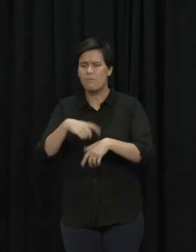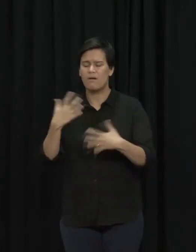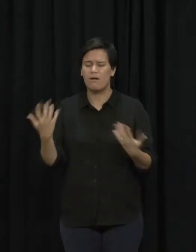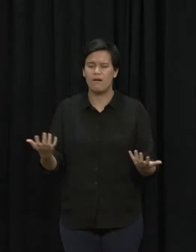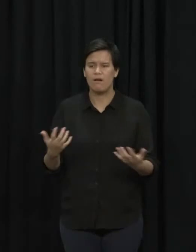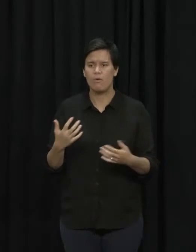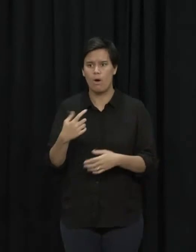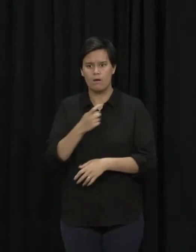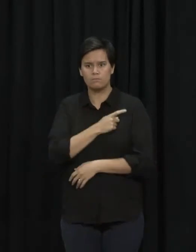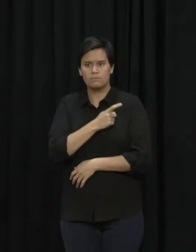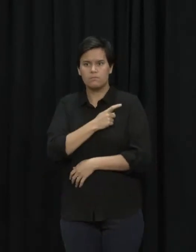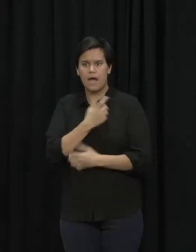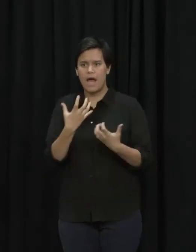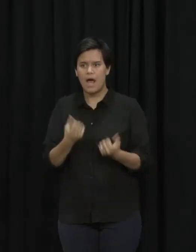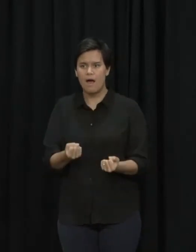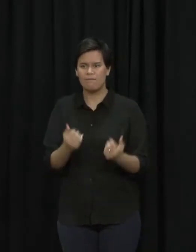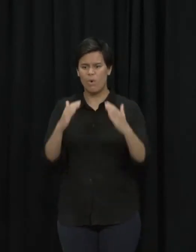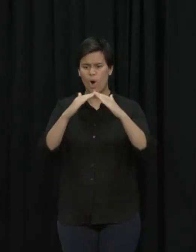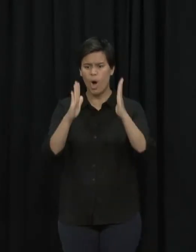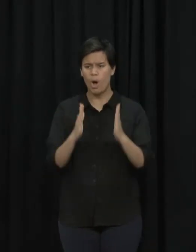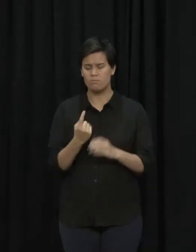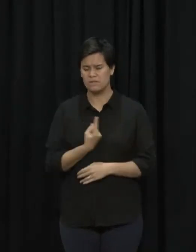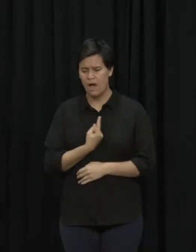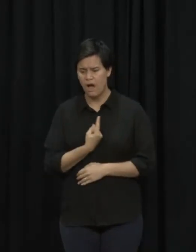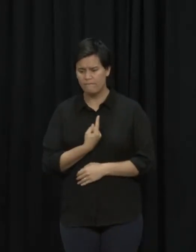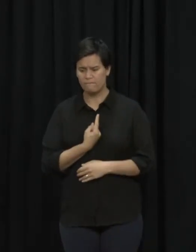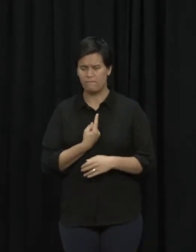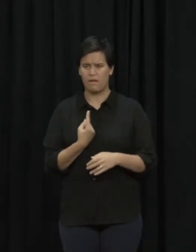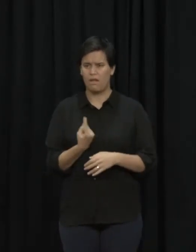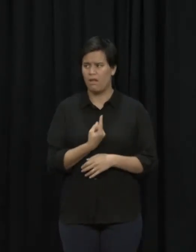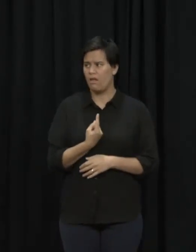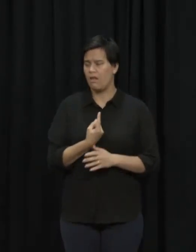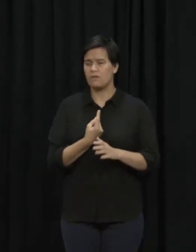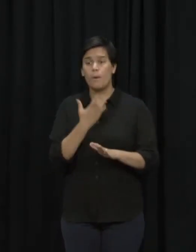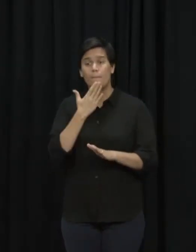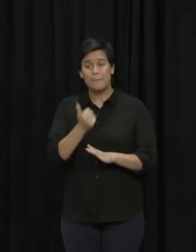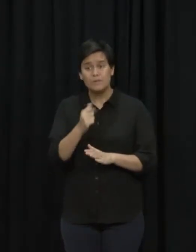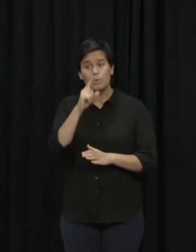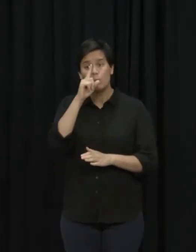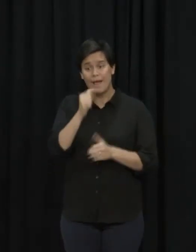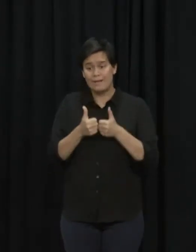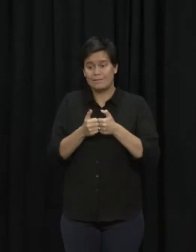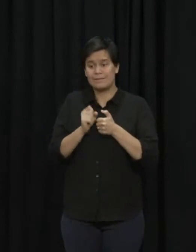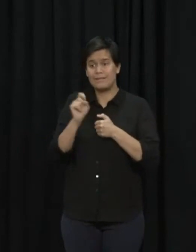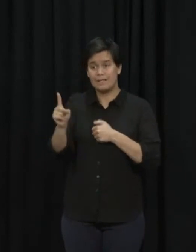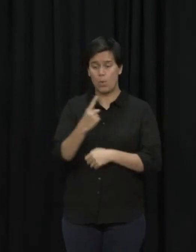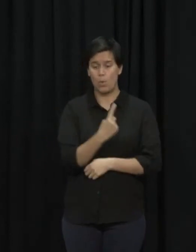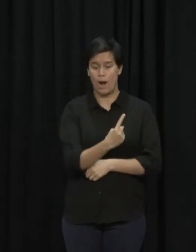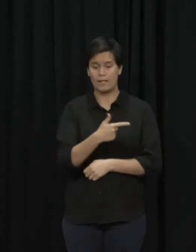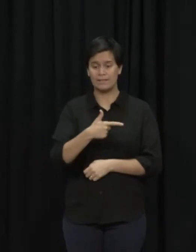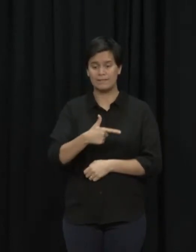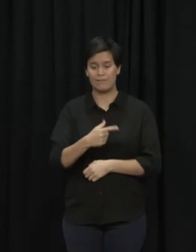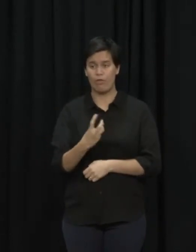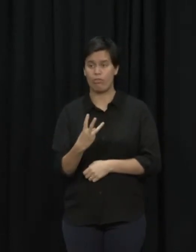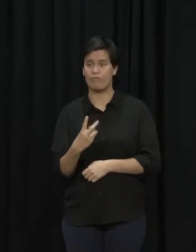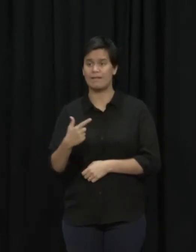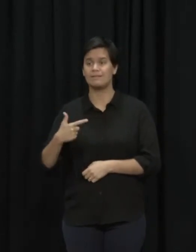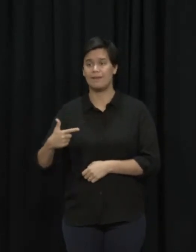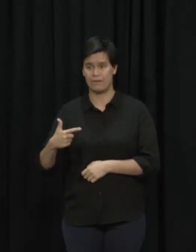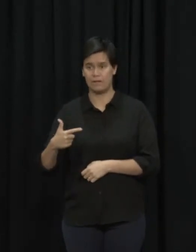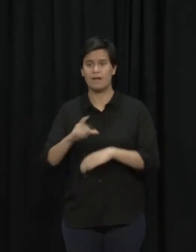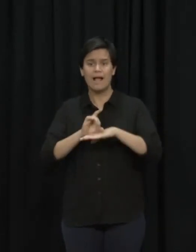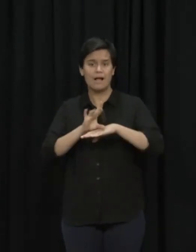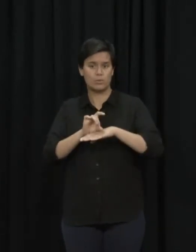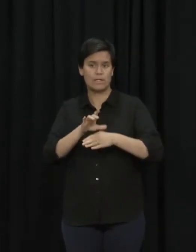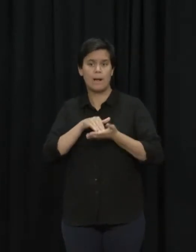home alone. If you do need support, don't forget that we do have the 1737 helpline, and there is a range of other supports